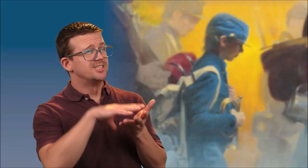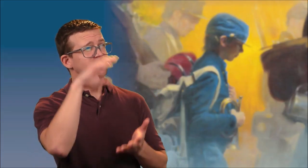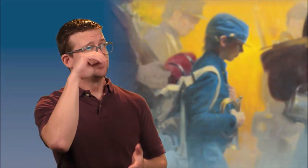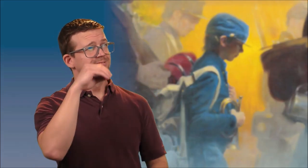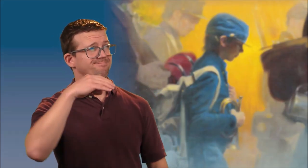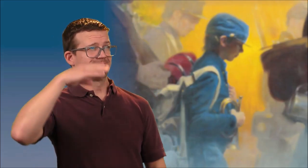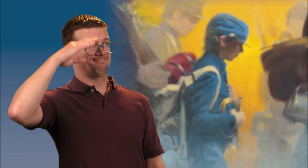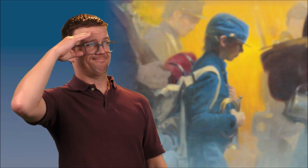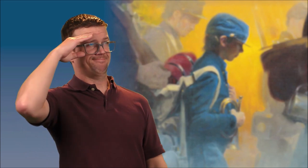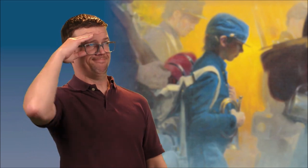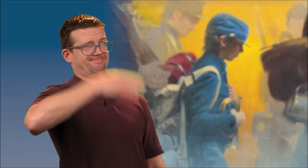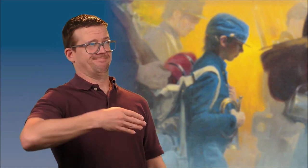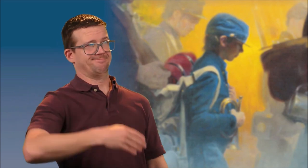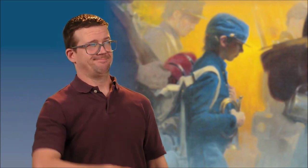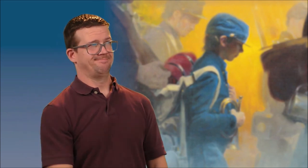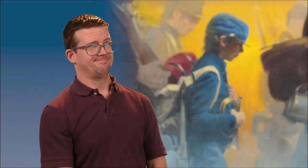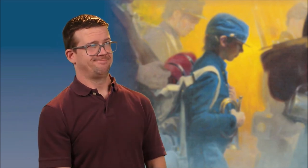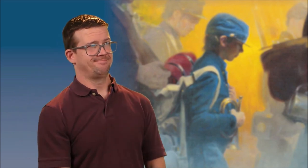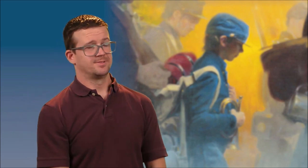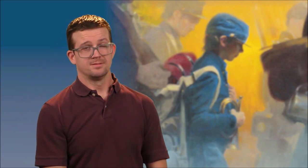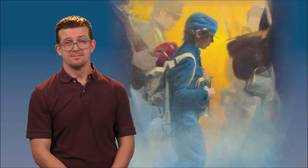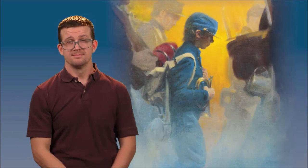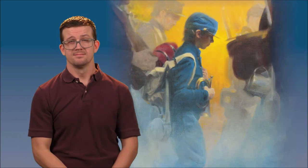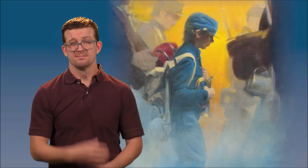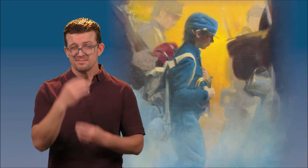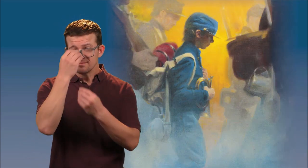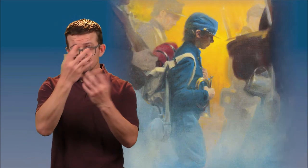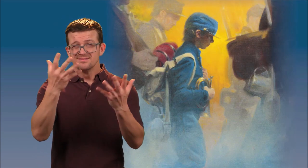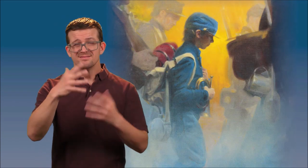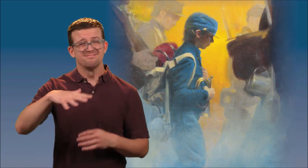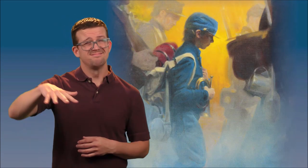Gabriel nodded. "I can learn, sir."